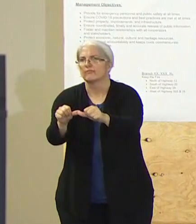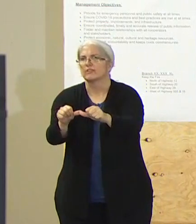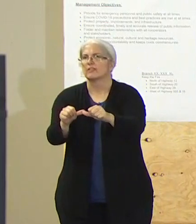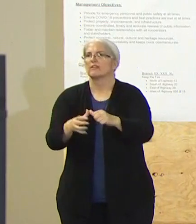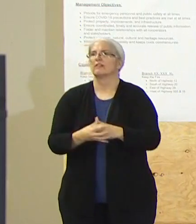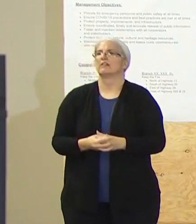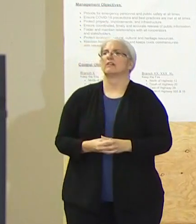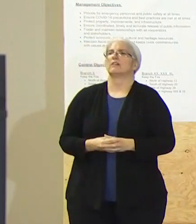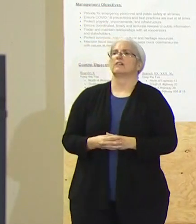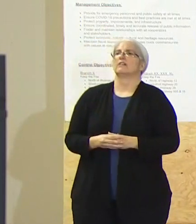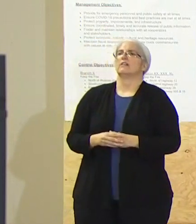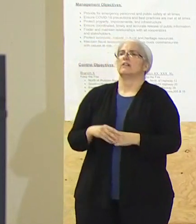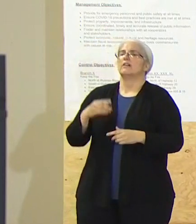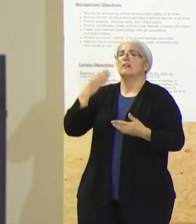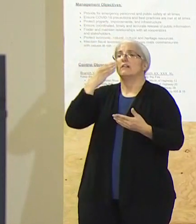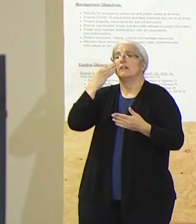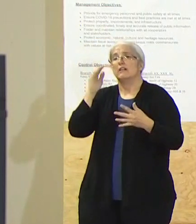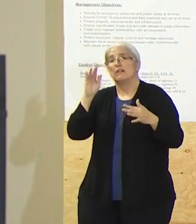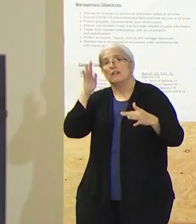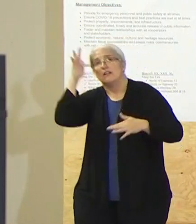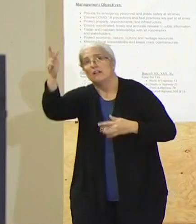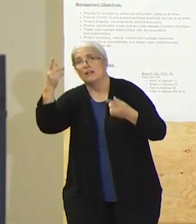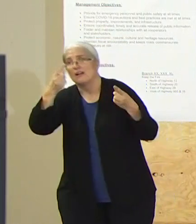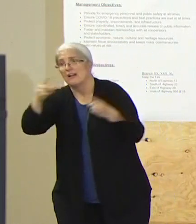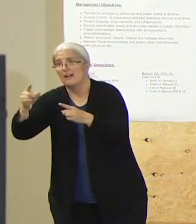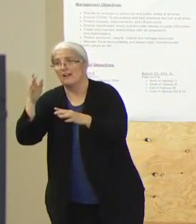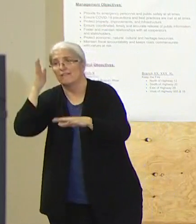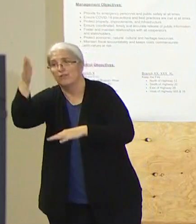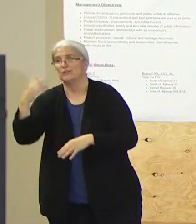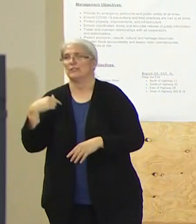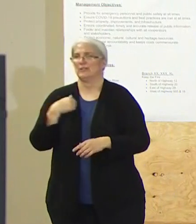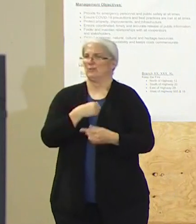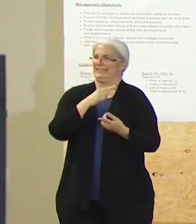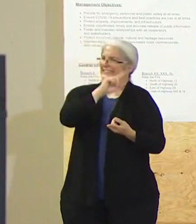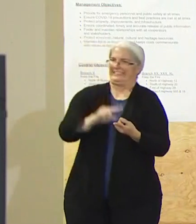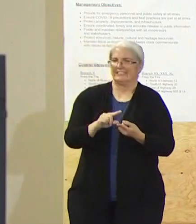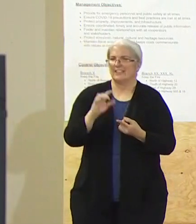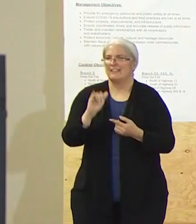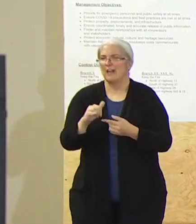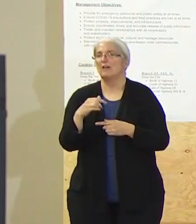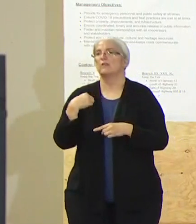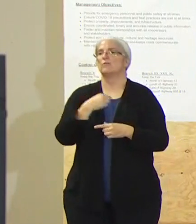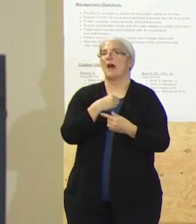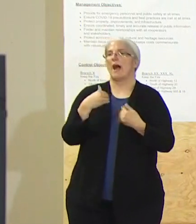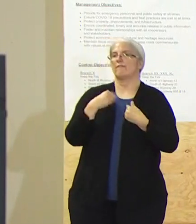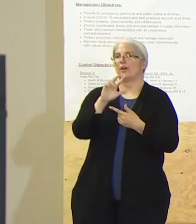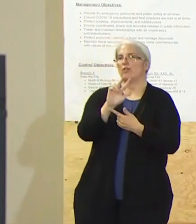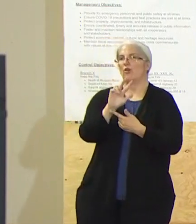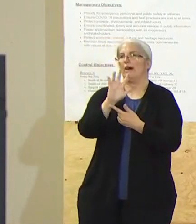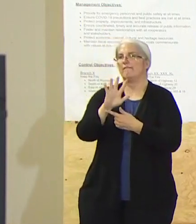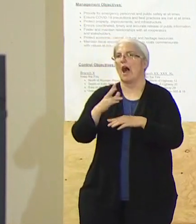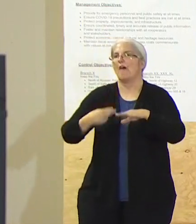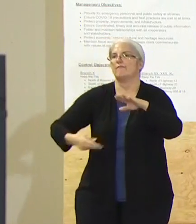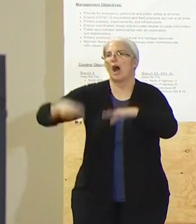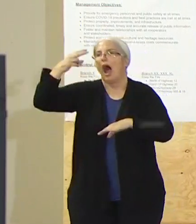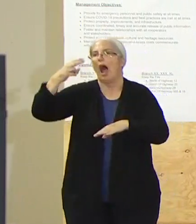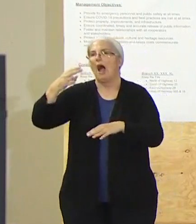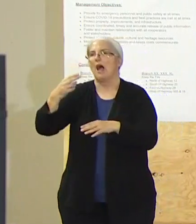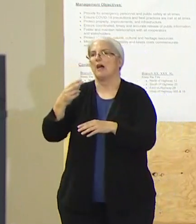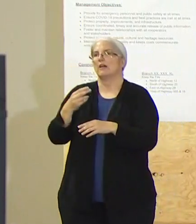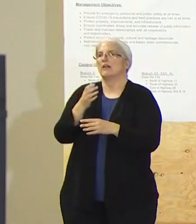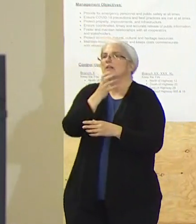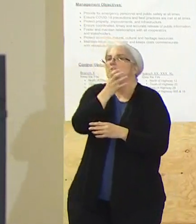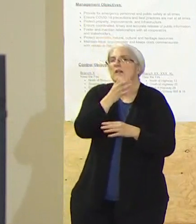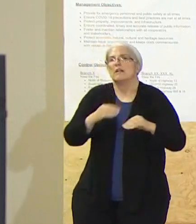future. 35 high-profile vegetation projects were completed earlier this year. We have expedited